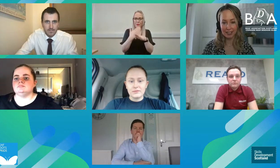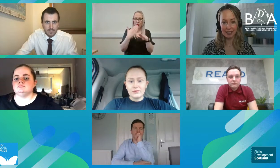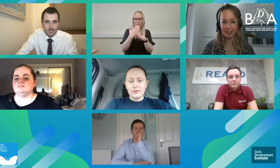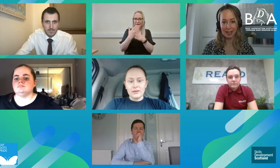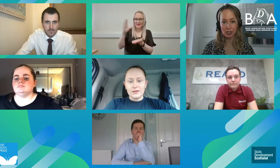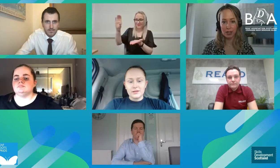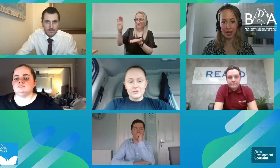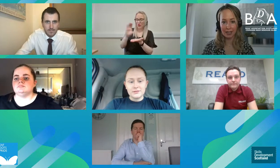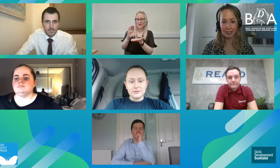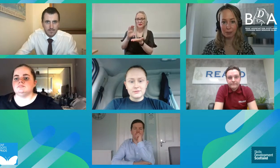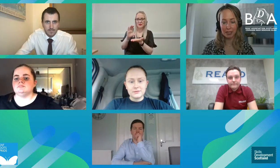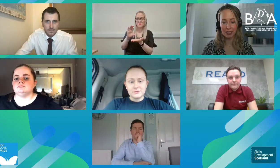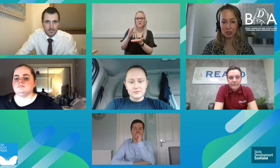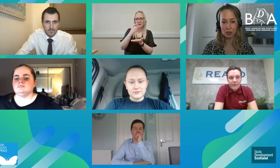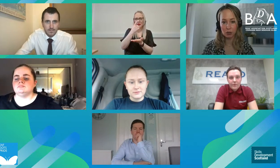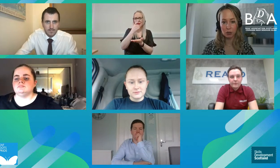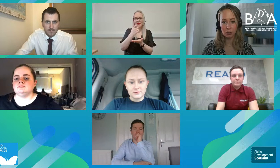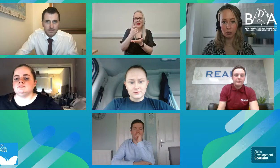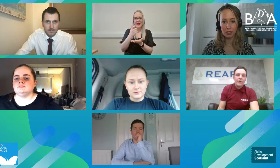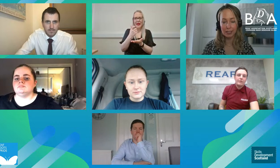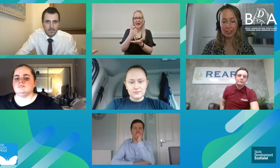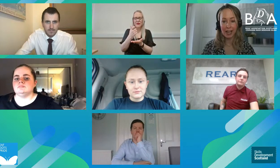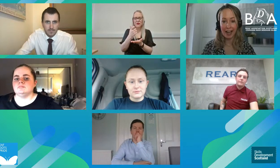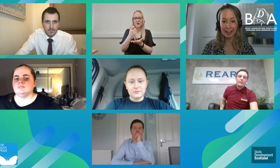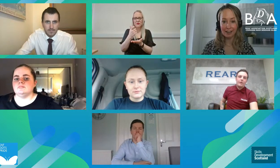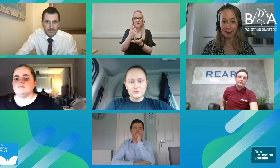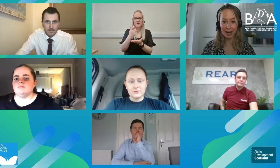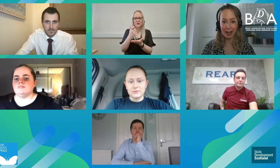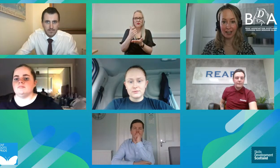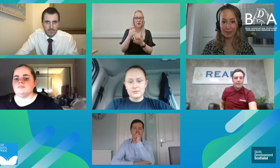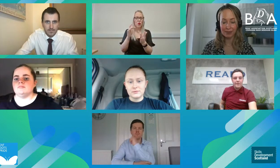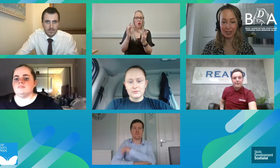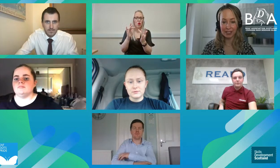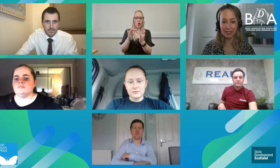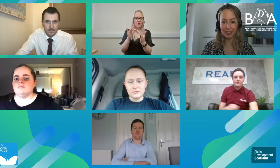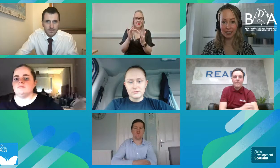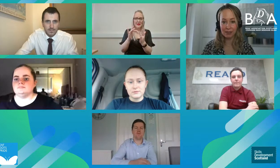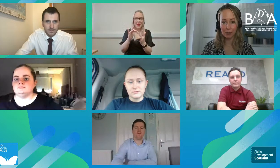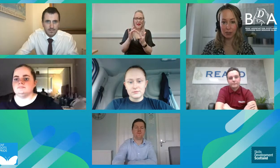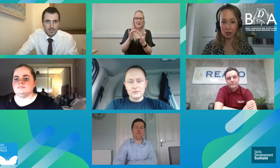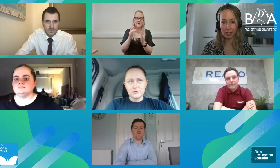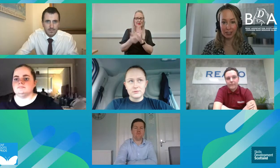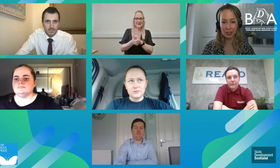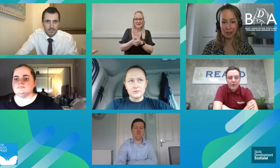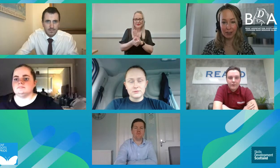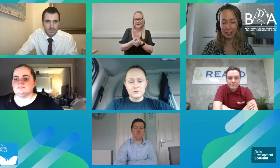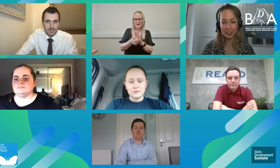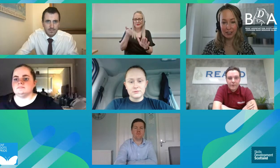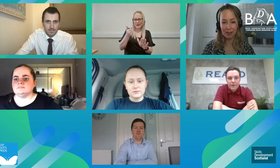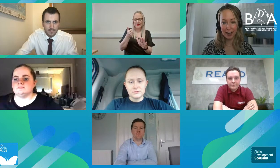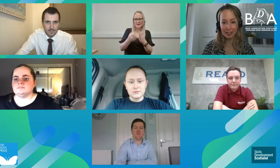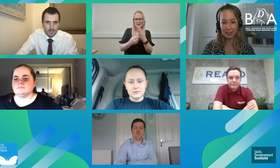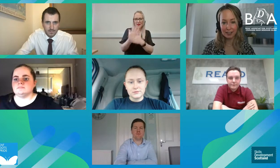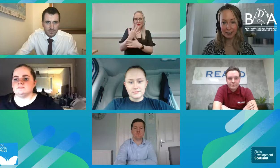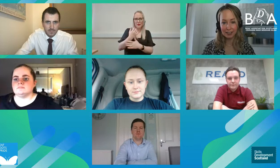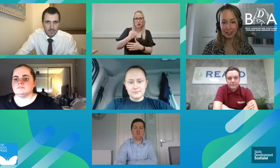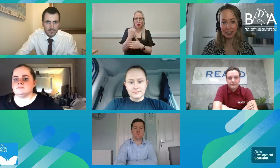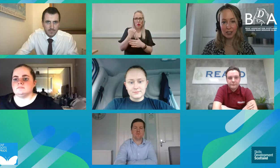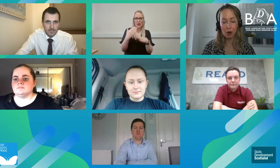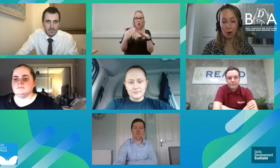Fund, then you can speak to either a Skills Development Scotland Careers